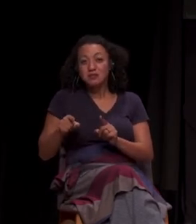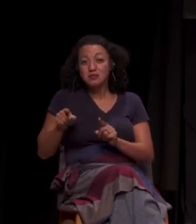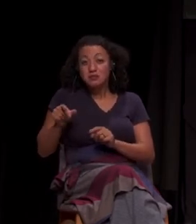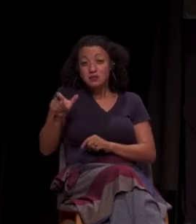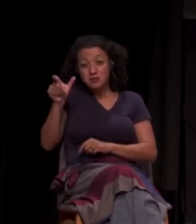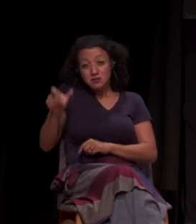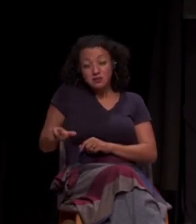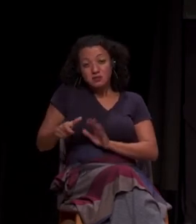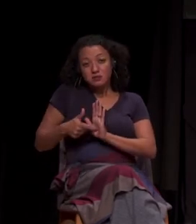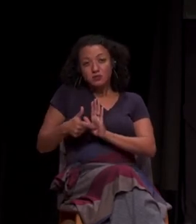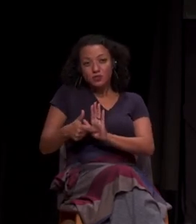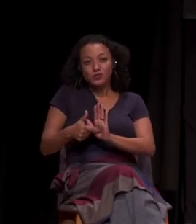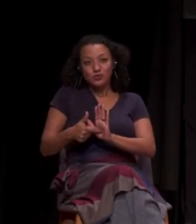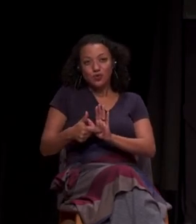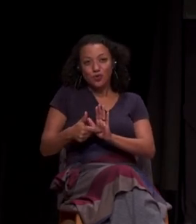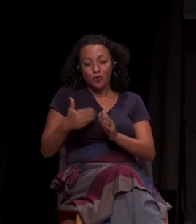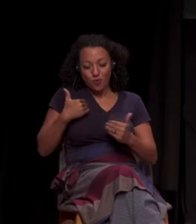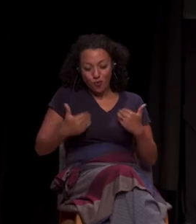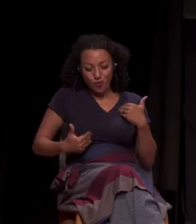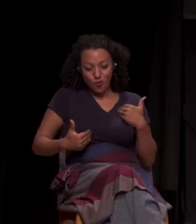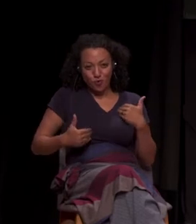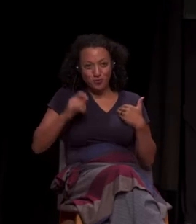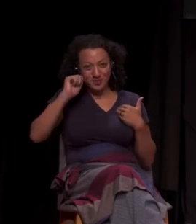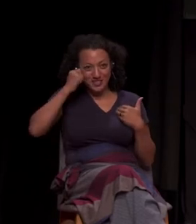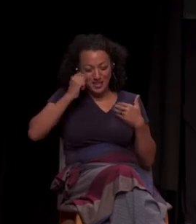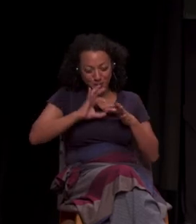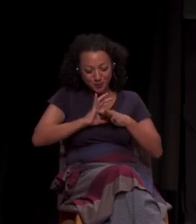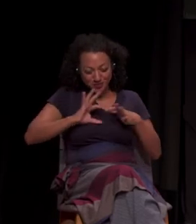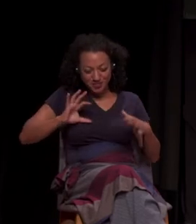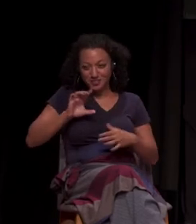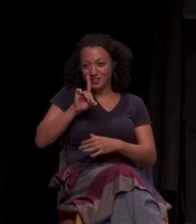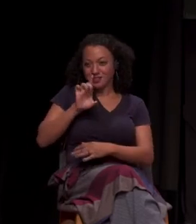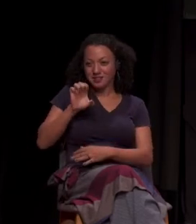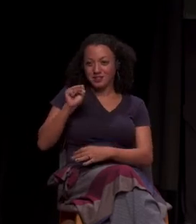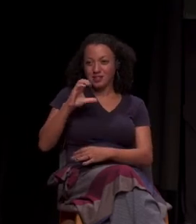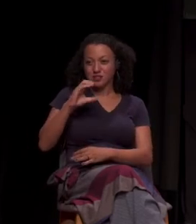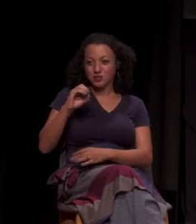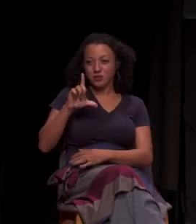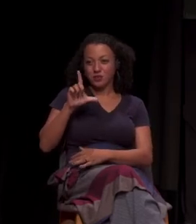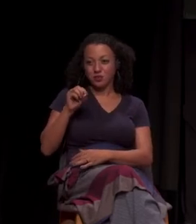it on their own terms. So that is what the difference was.